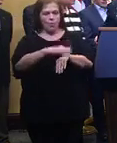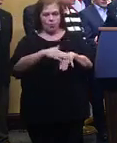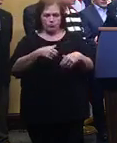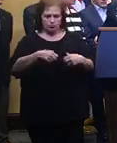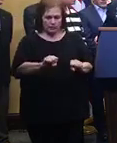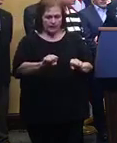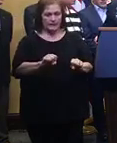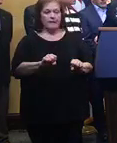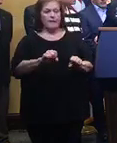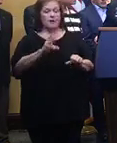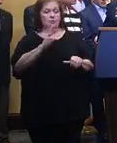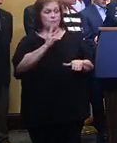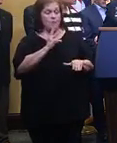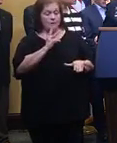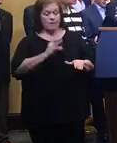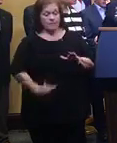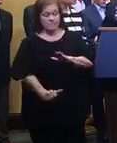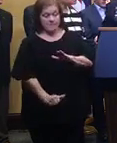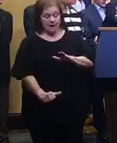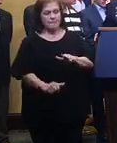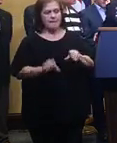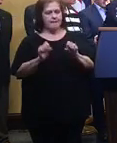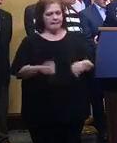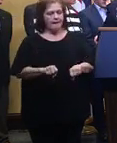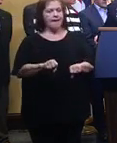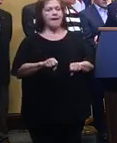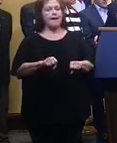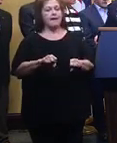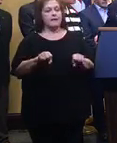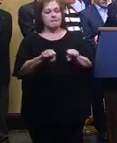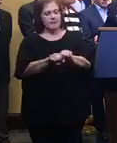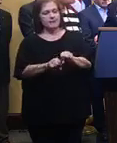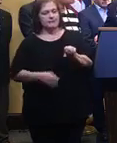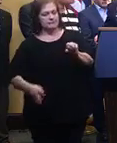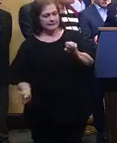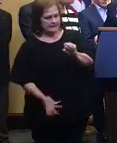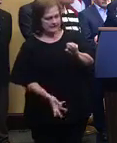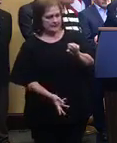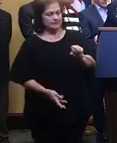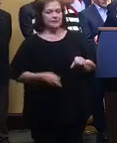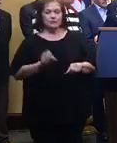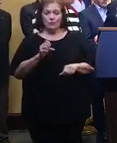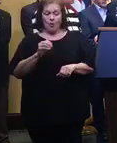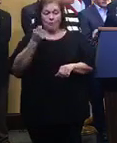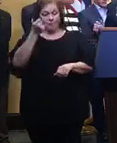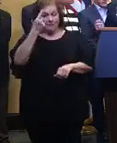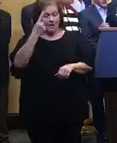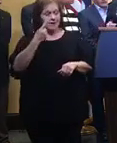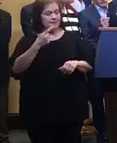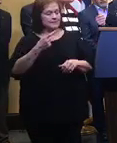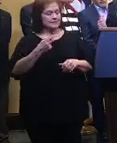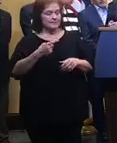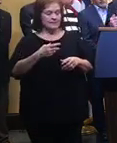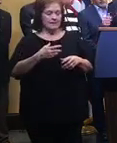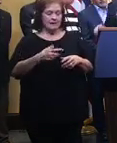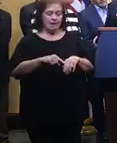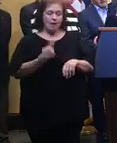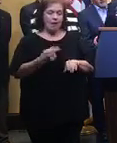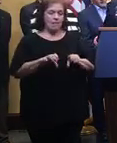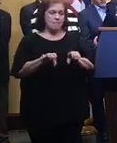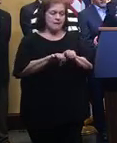of the city and into Lake Pontchartrain. But that is the challenge. This is a system of systems. There's miles and miles